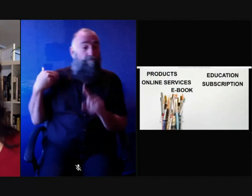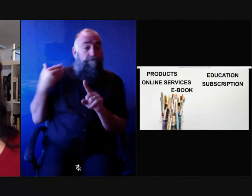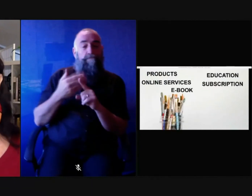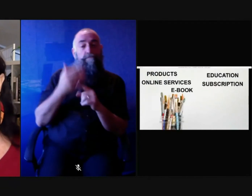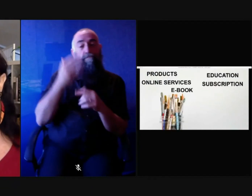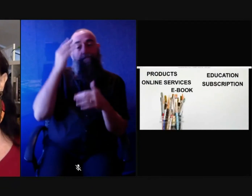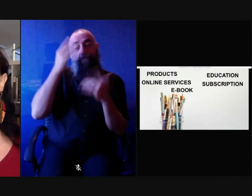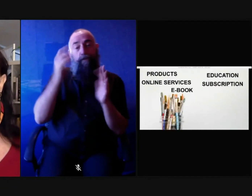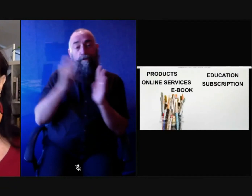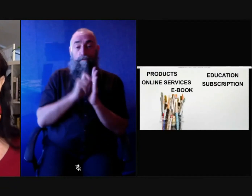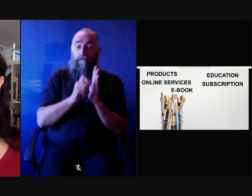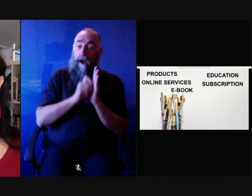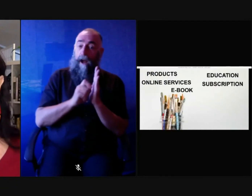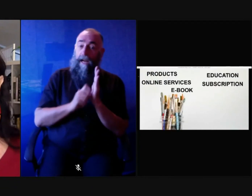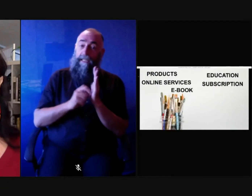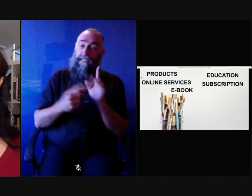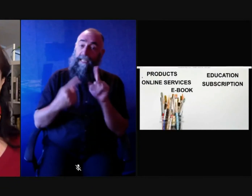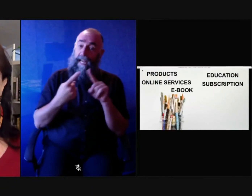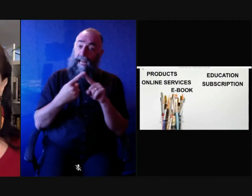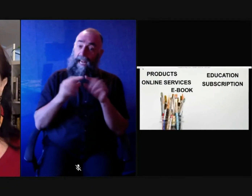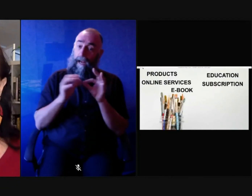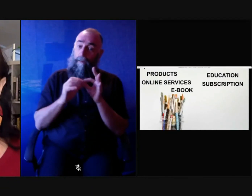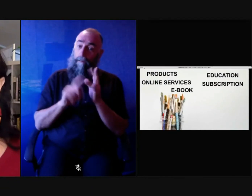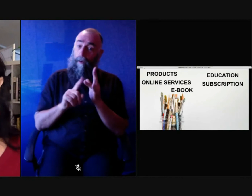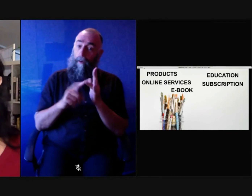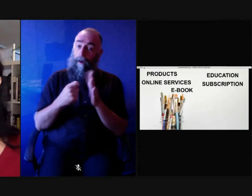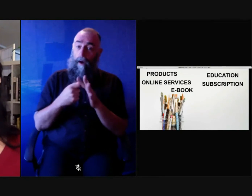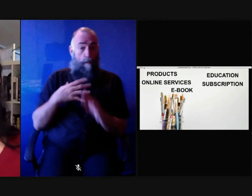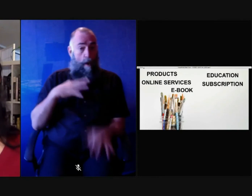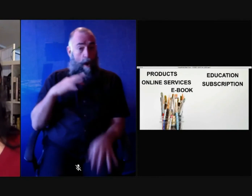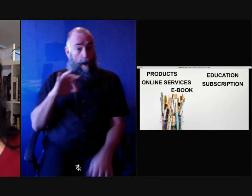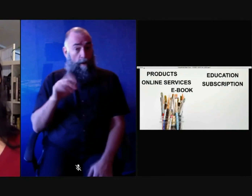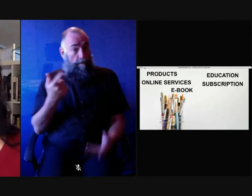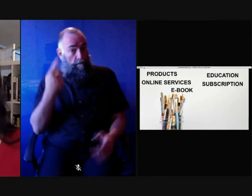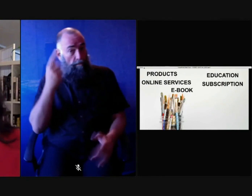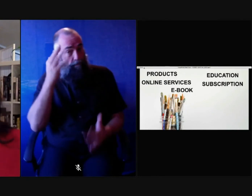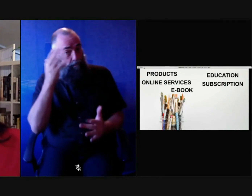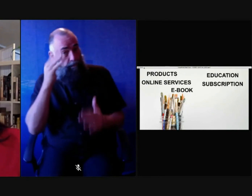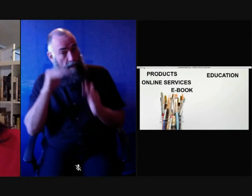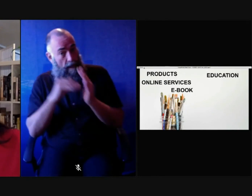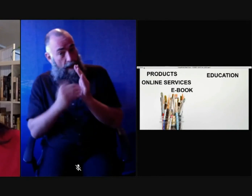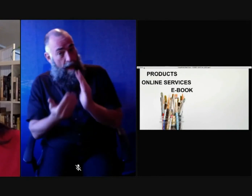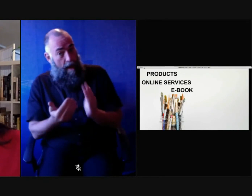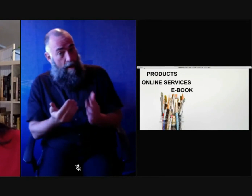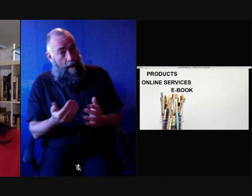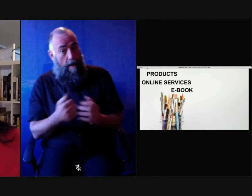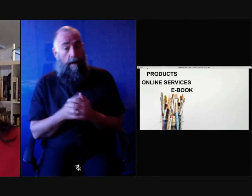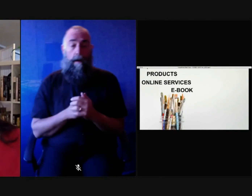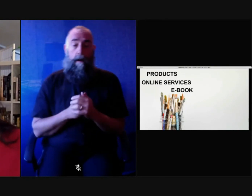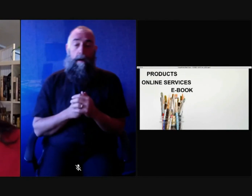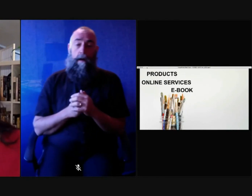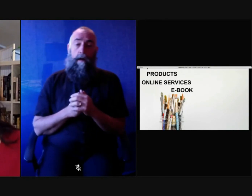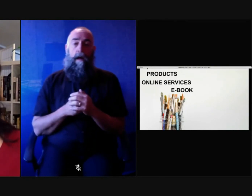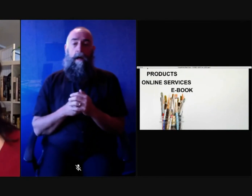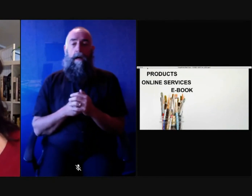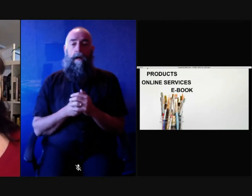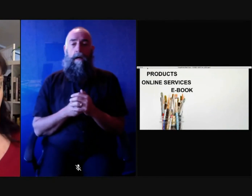might be the time to start thinking about that as well. Oh, I've got a few other things in here. Sorry, I went too